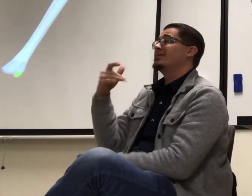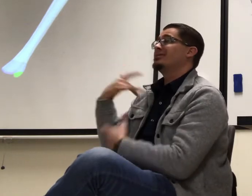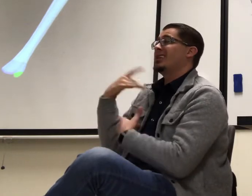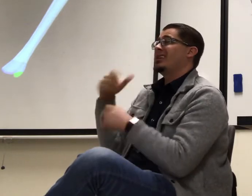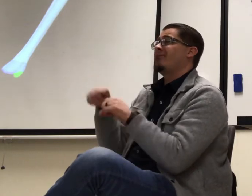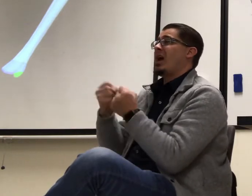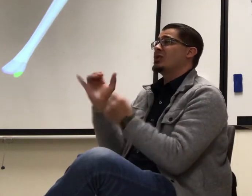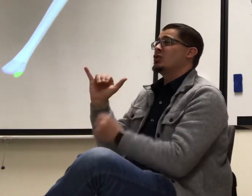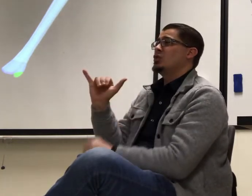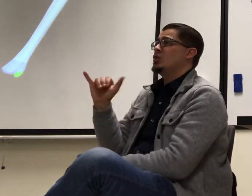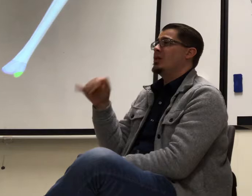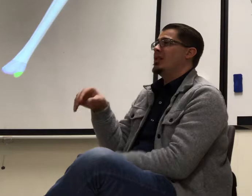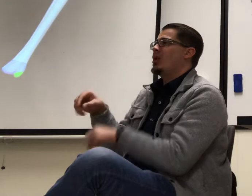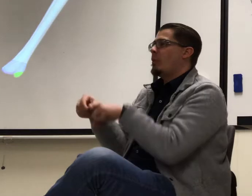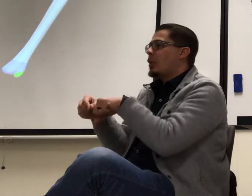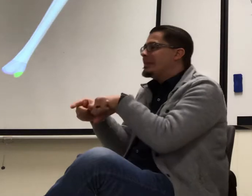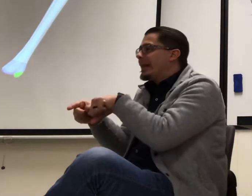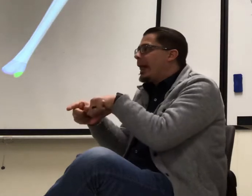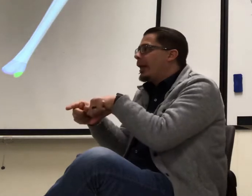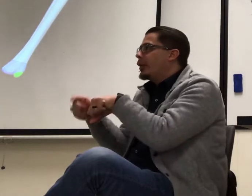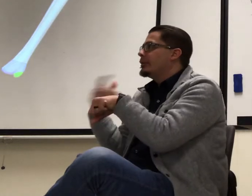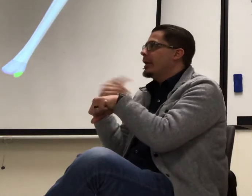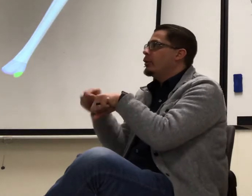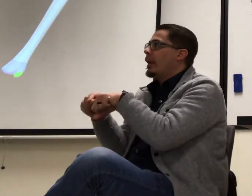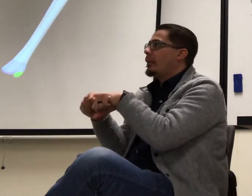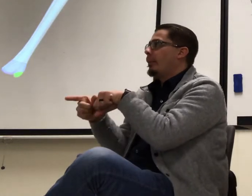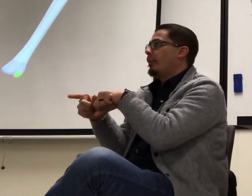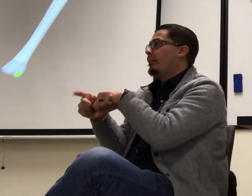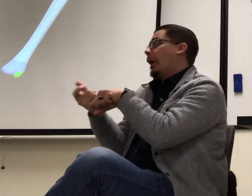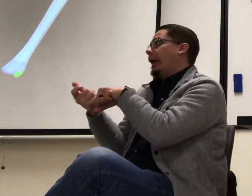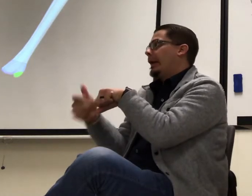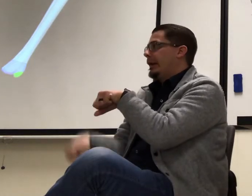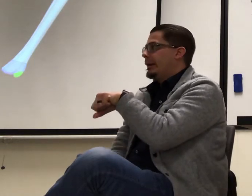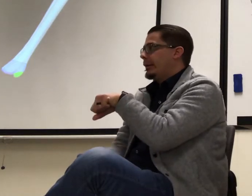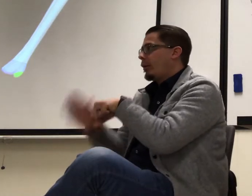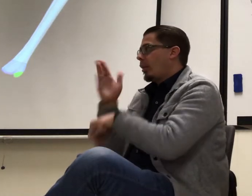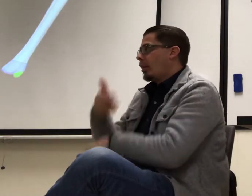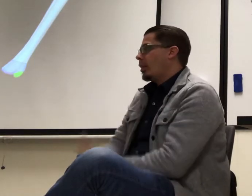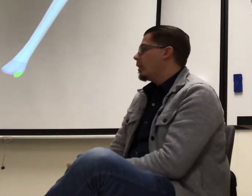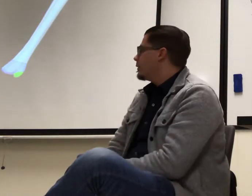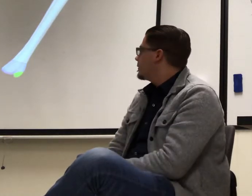fracture. Those little parts that stick out tend to break off.